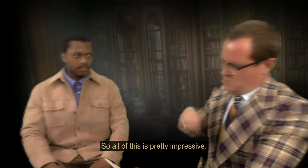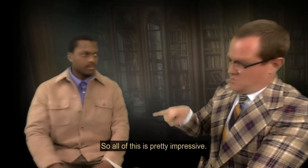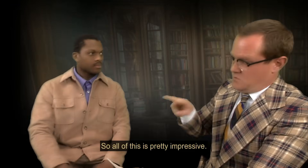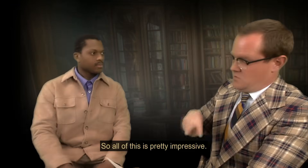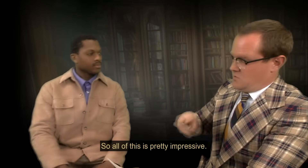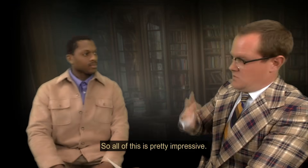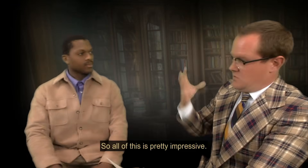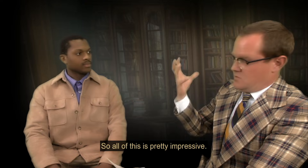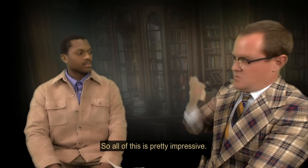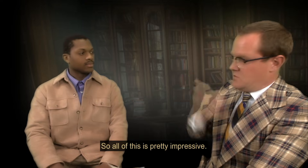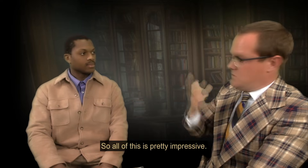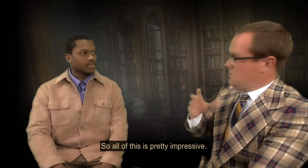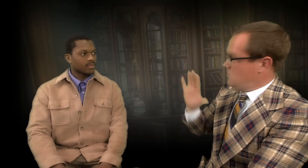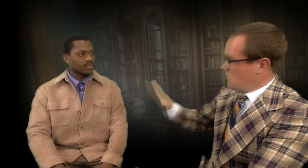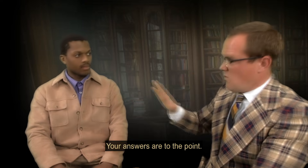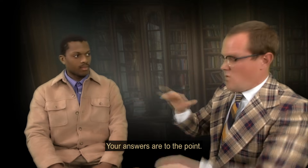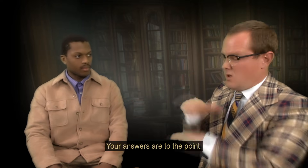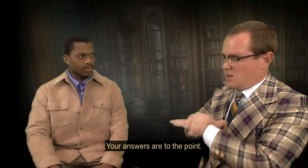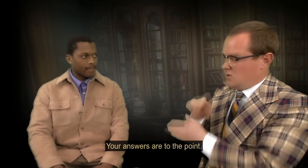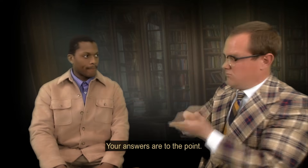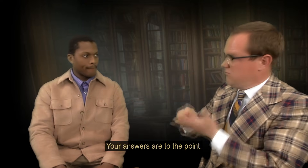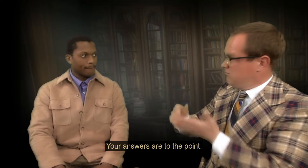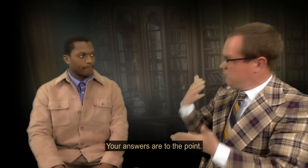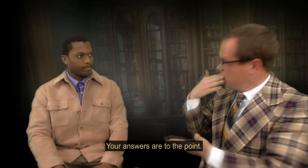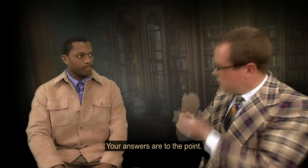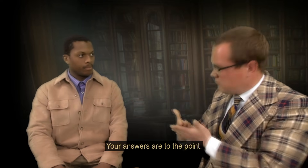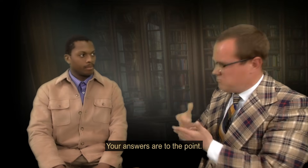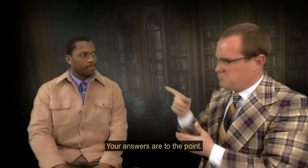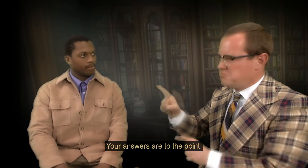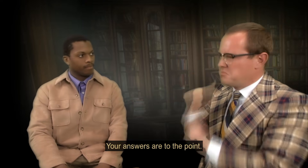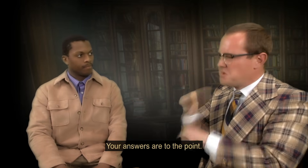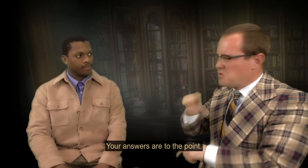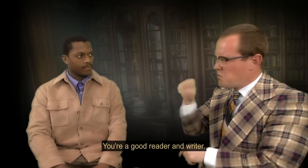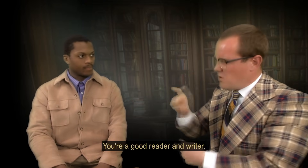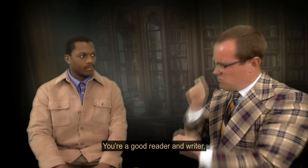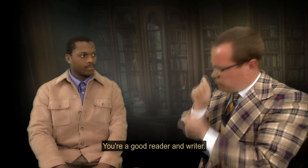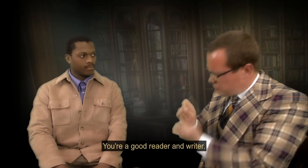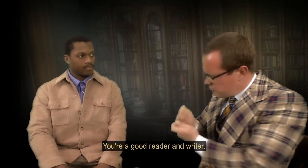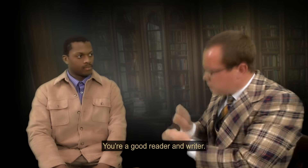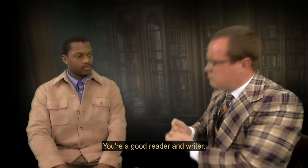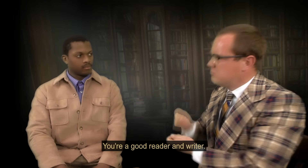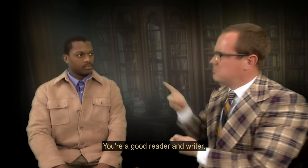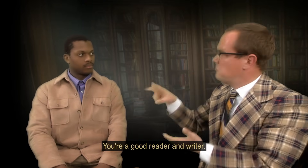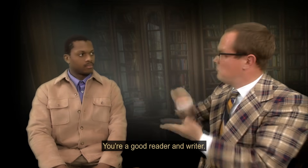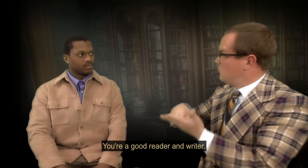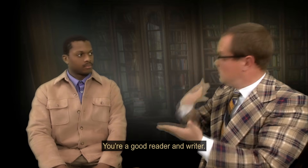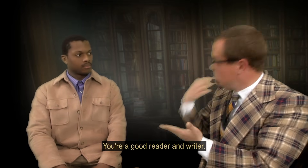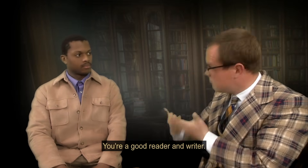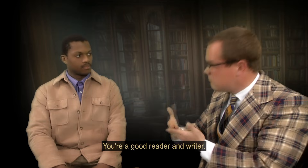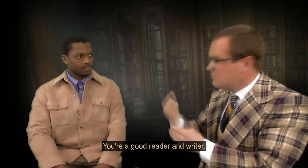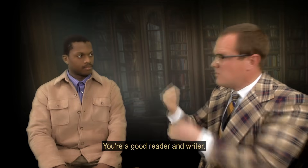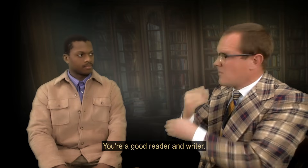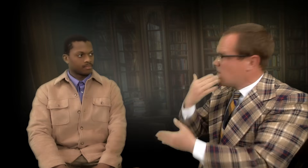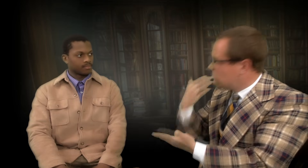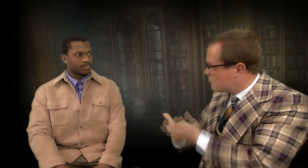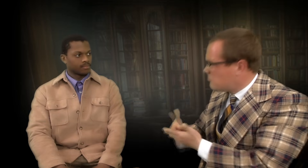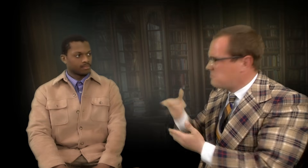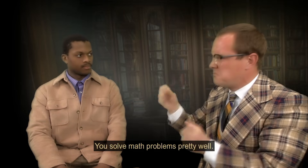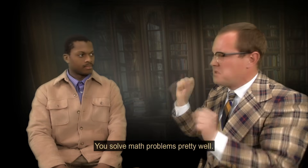So all of this is pretty impressive. Your answers are to the point, you're a good reader and writer, you